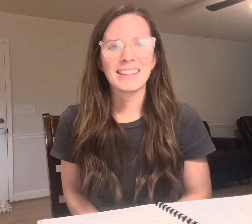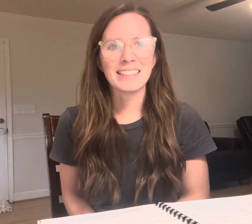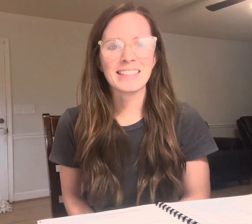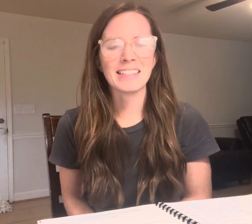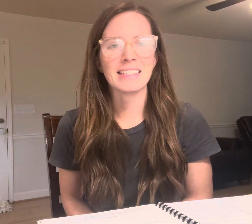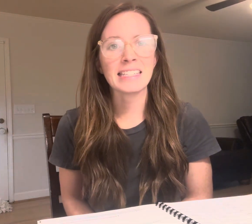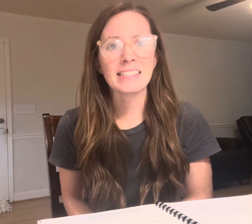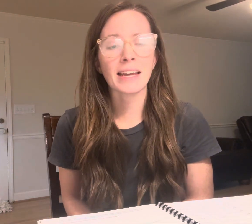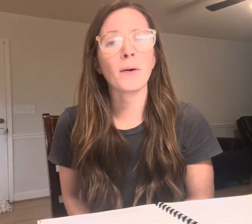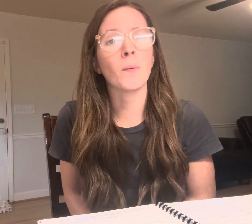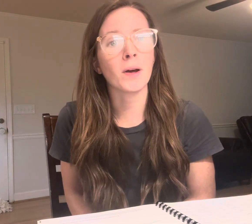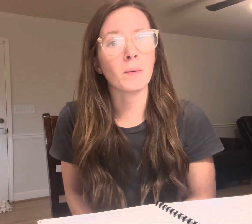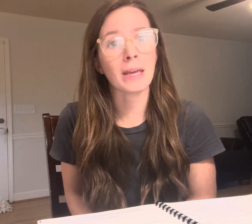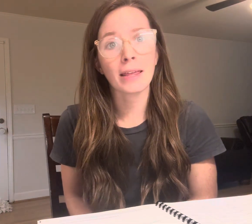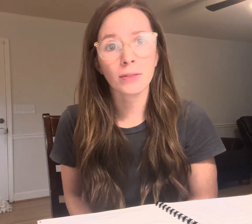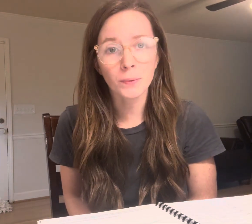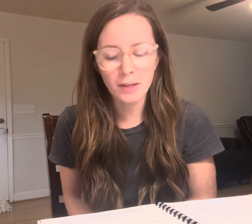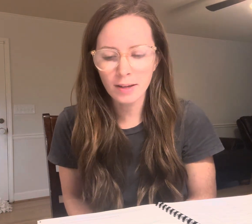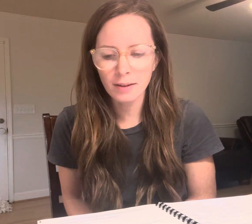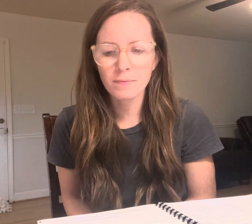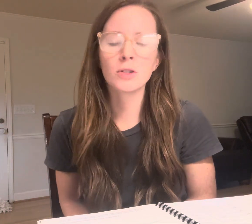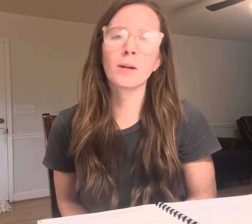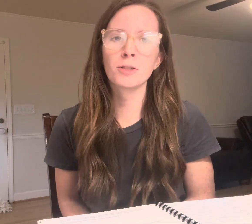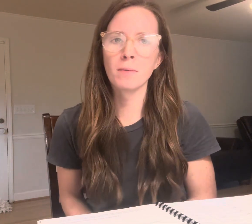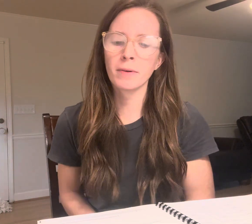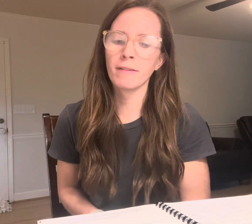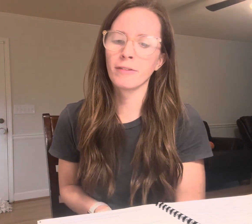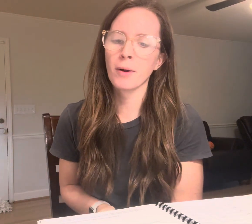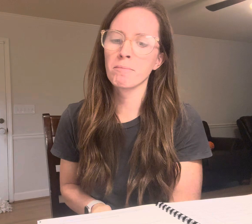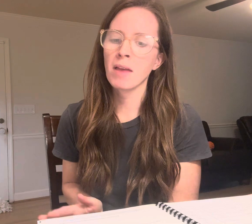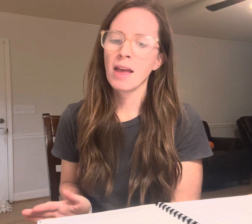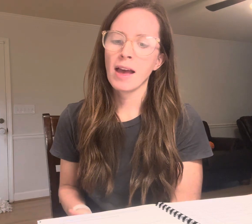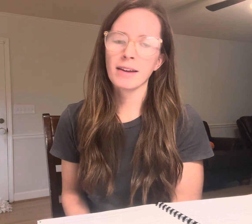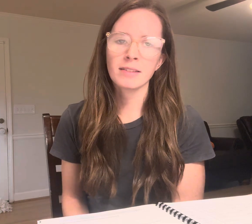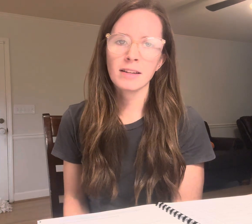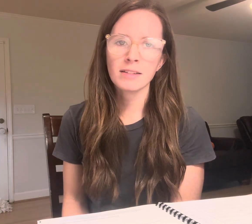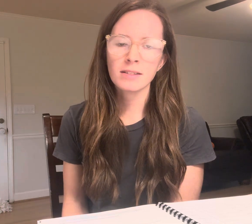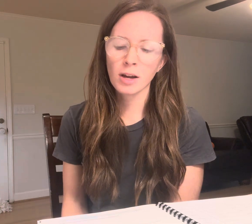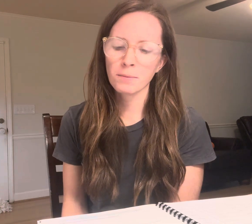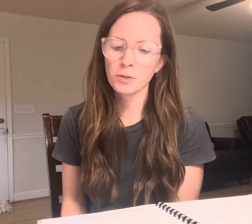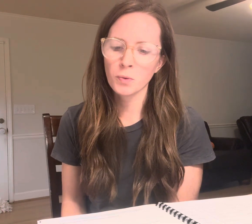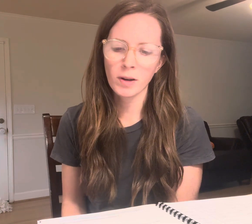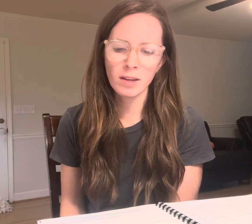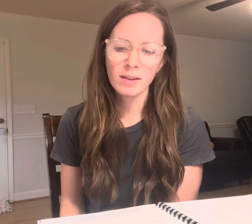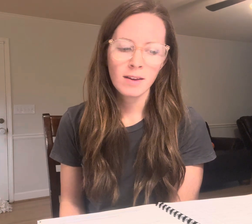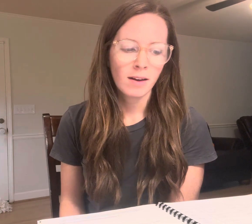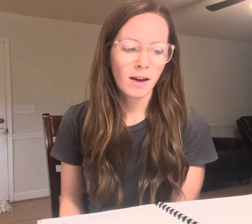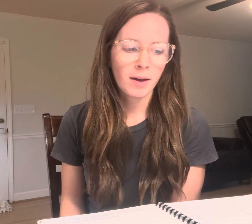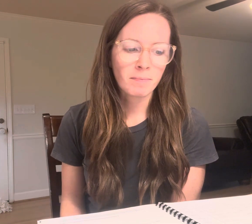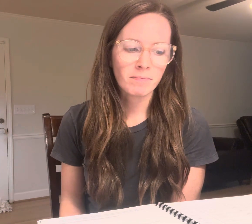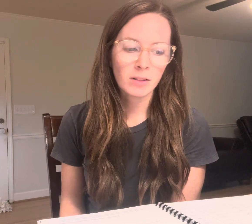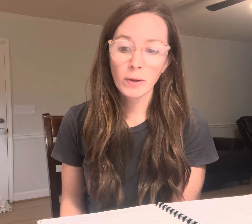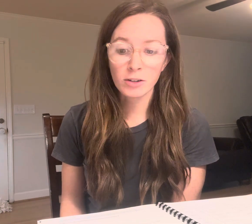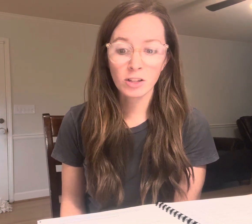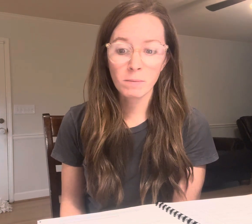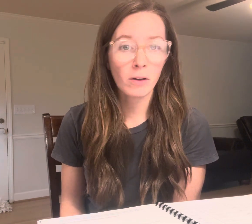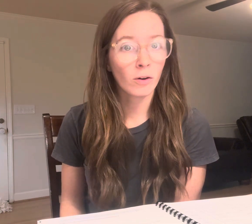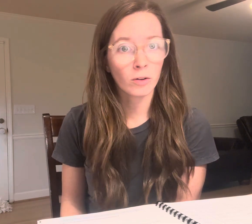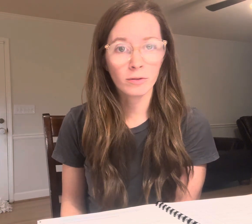This is CC Cycle 1, Week 3, Scripture Memory from Exodus chapter 20. This will actually be all of verse